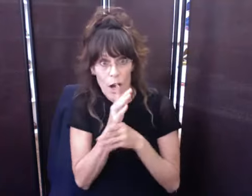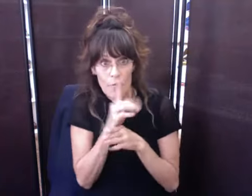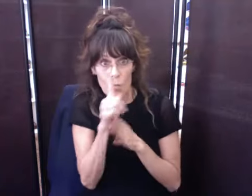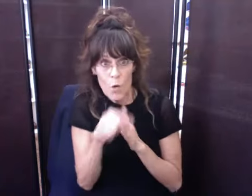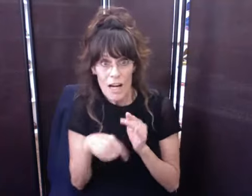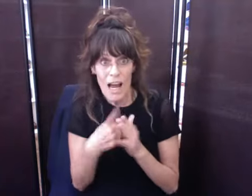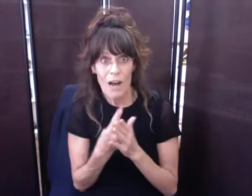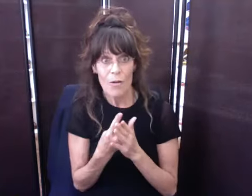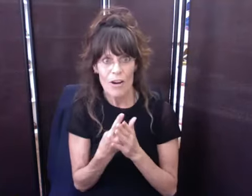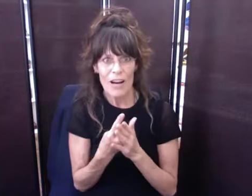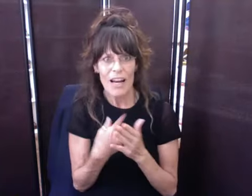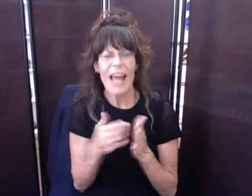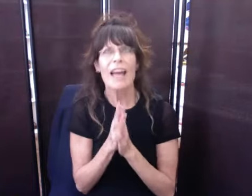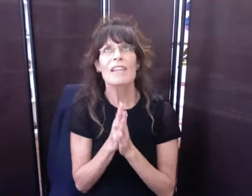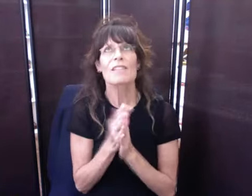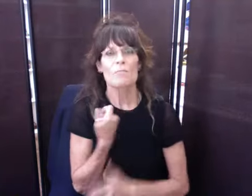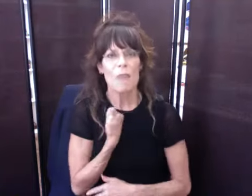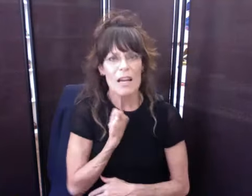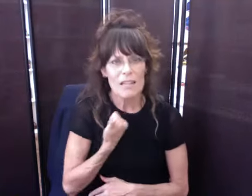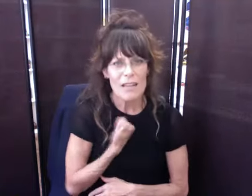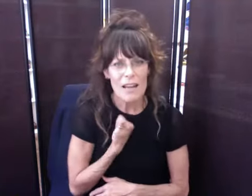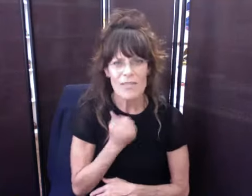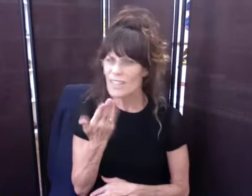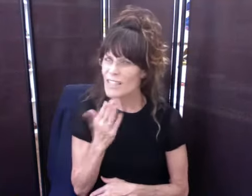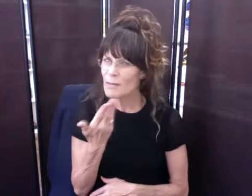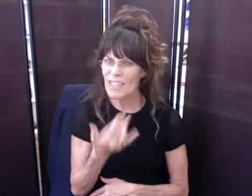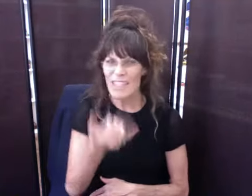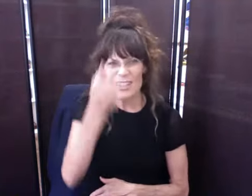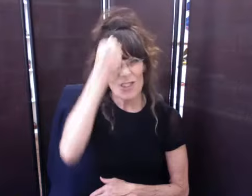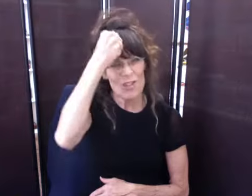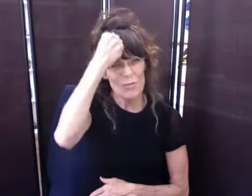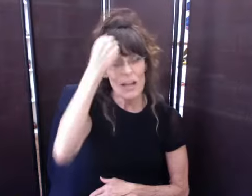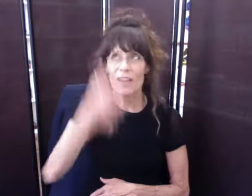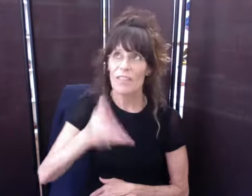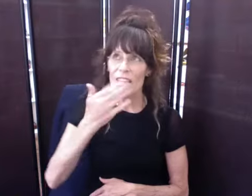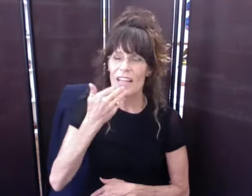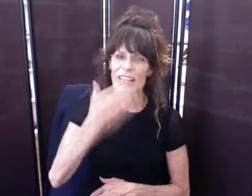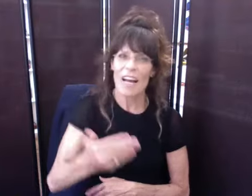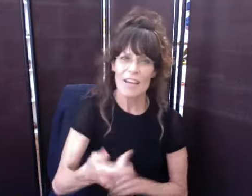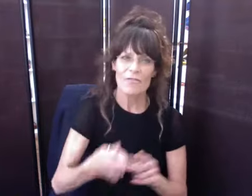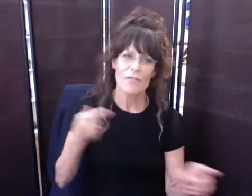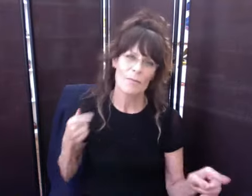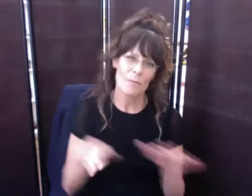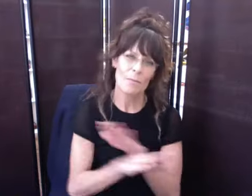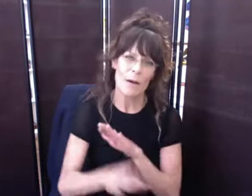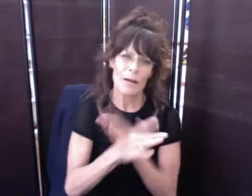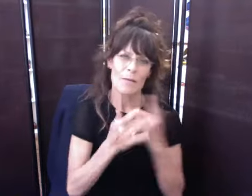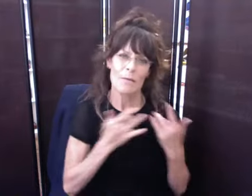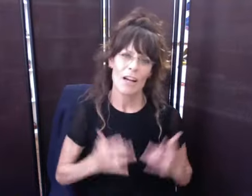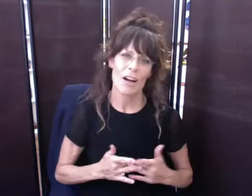And I asked myself those questions that seemingly are kind of stupid. I thank God from the bottom of my heart that I knew him better. And I asked myself,